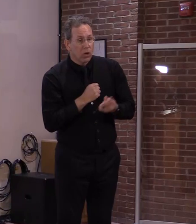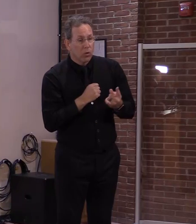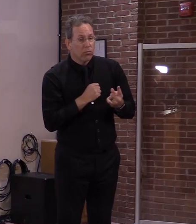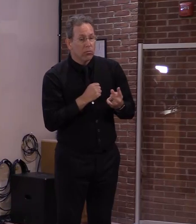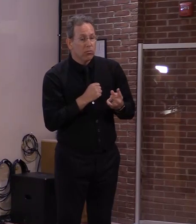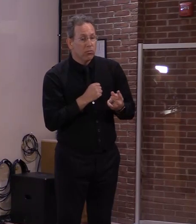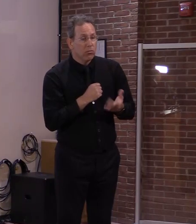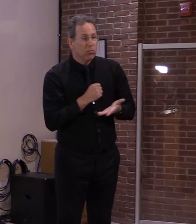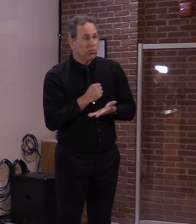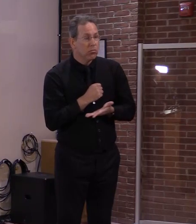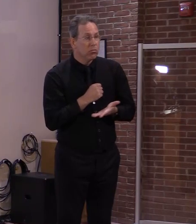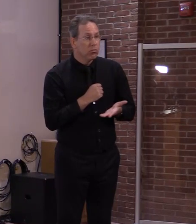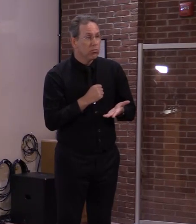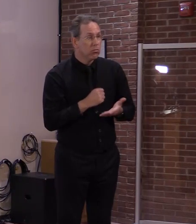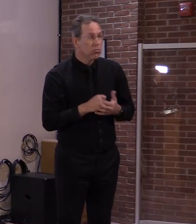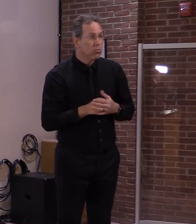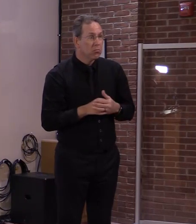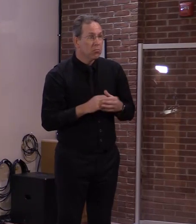You there, Ed?